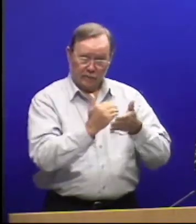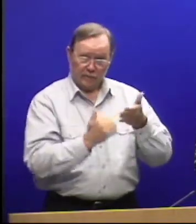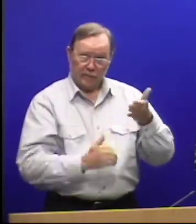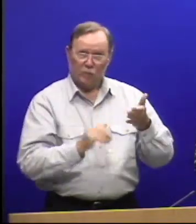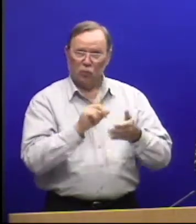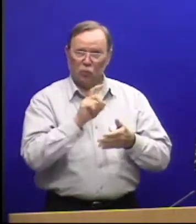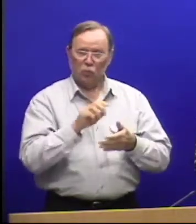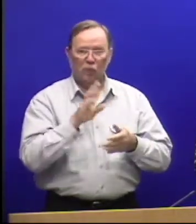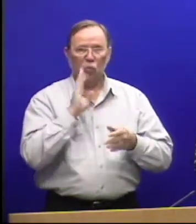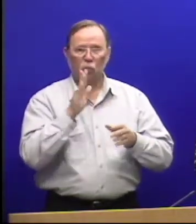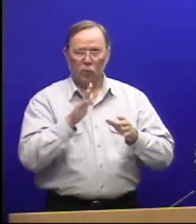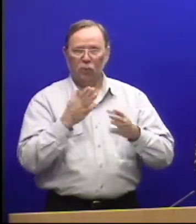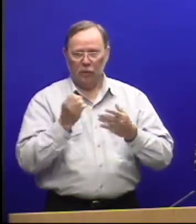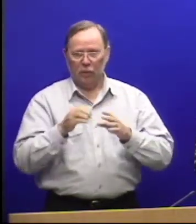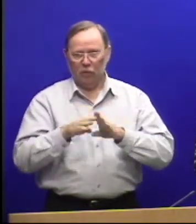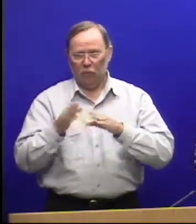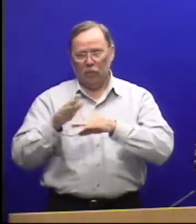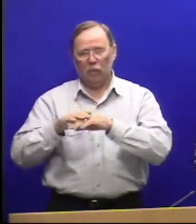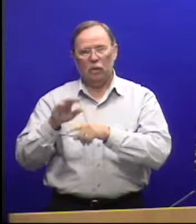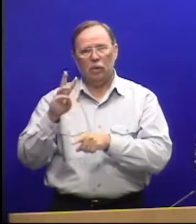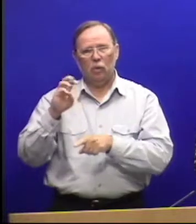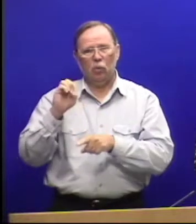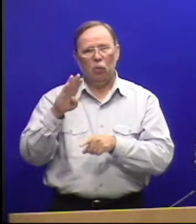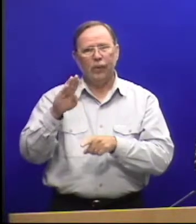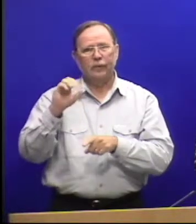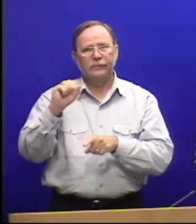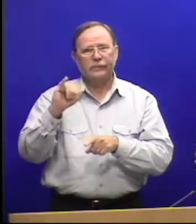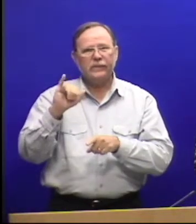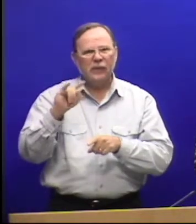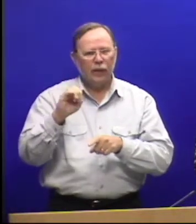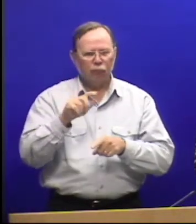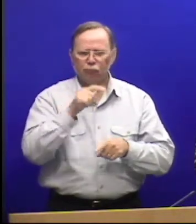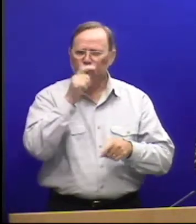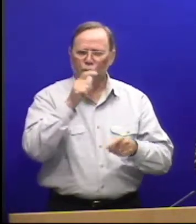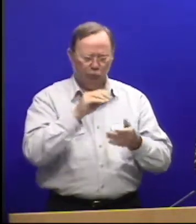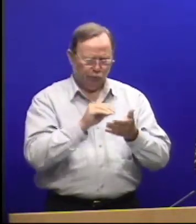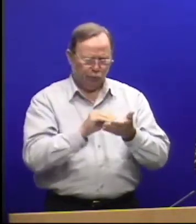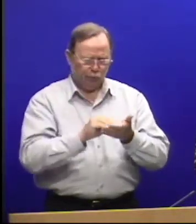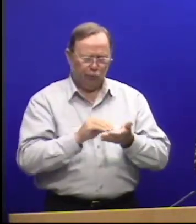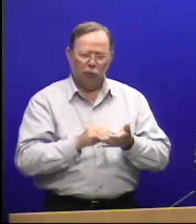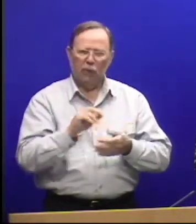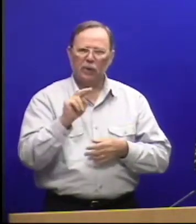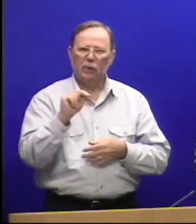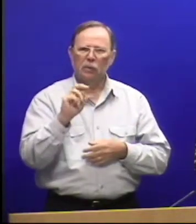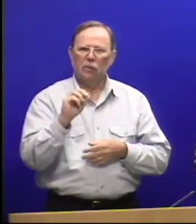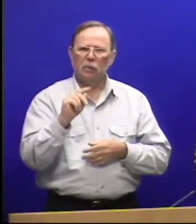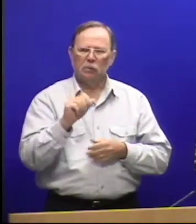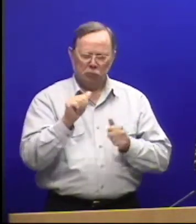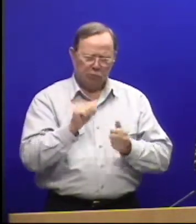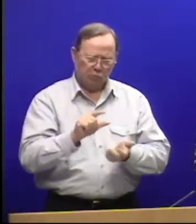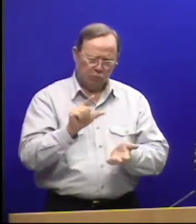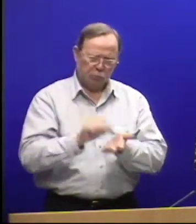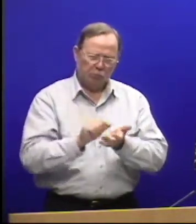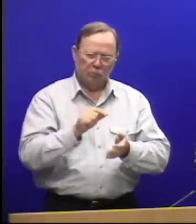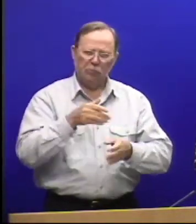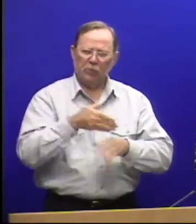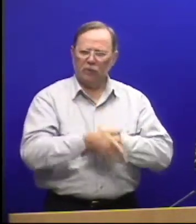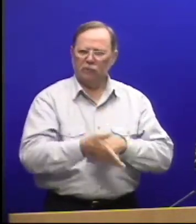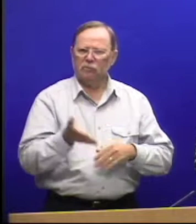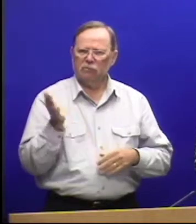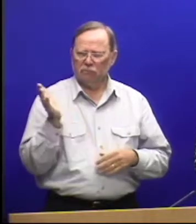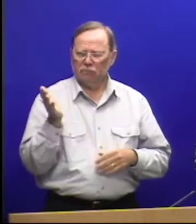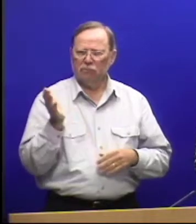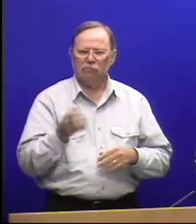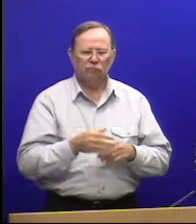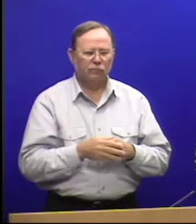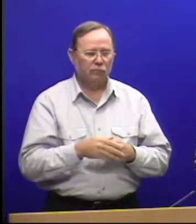available for you on our website, so you don't need to take notes. You can print the notes afterward. The first